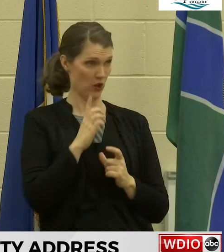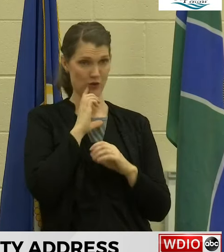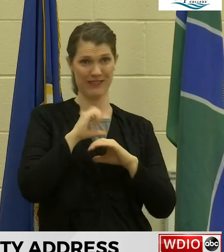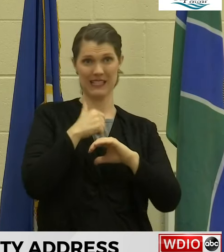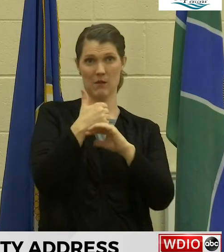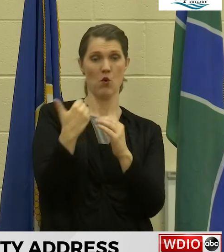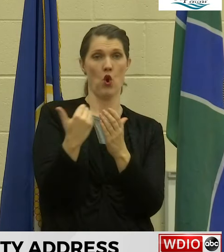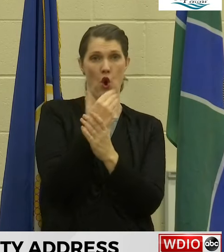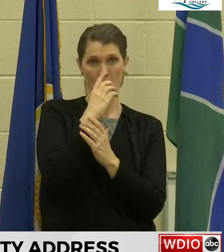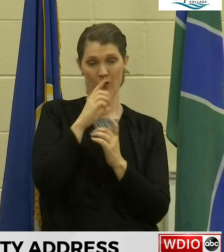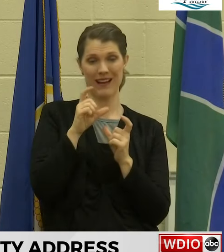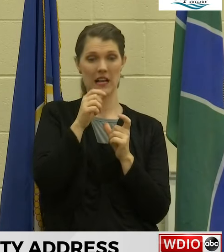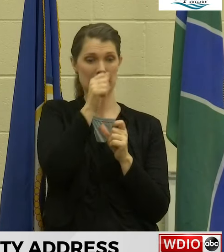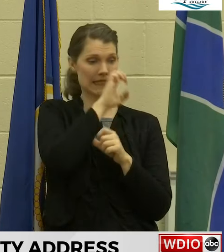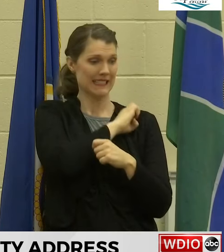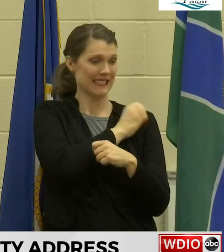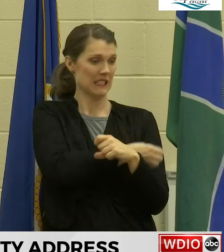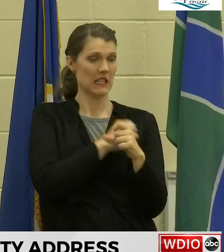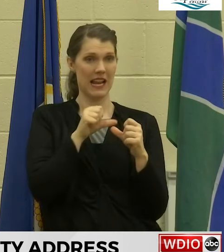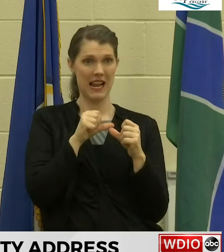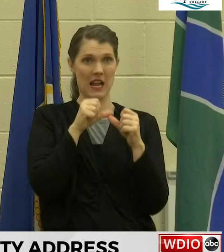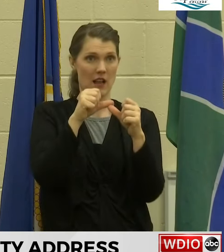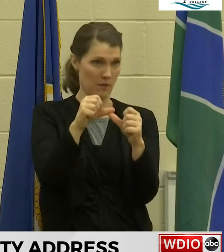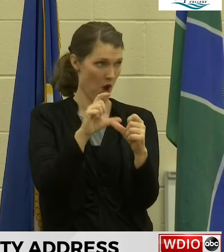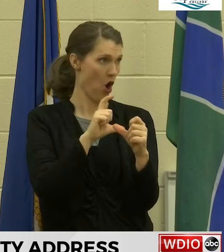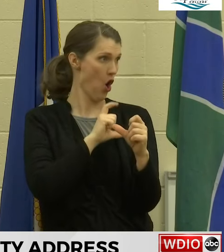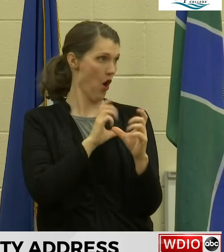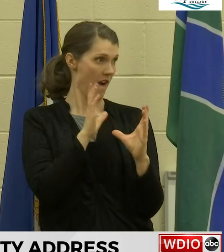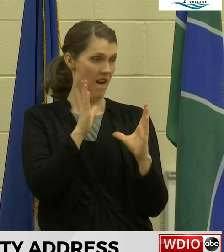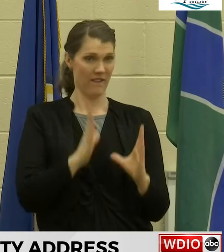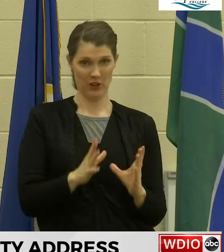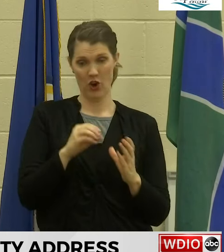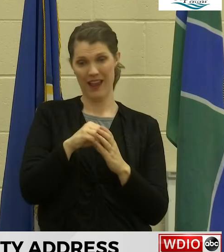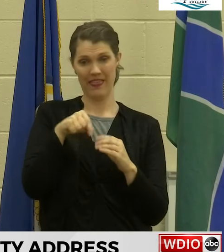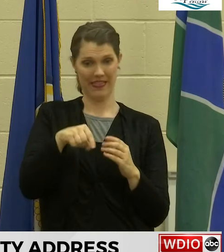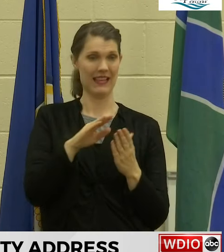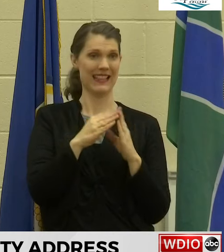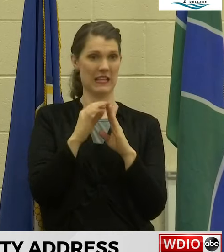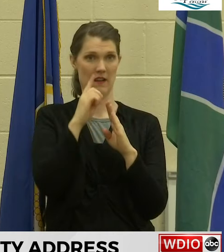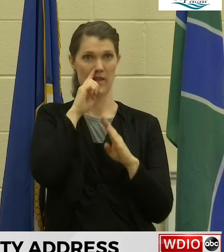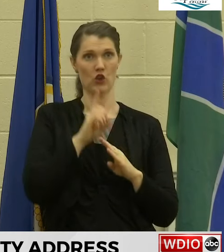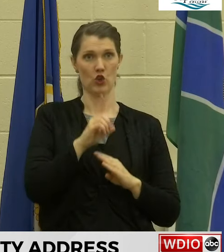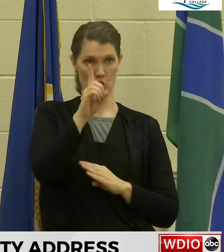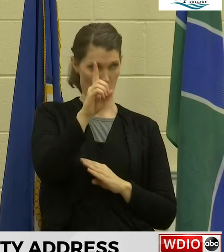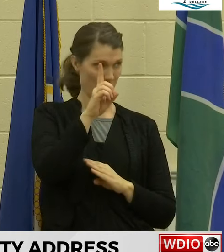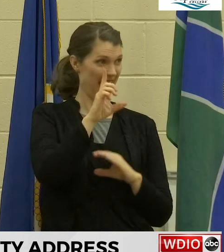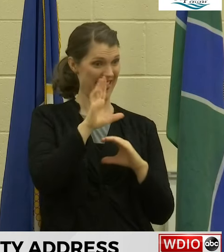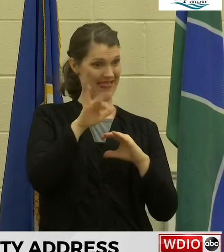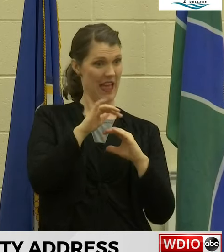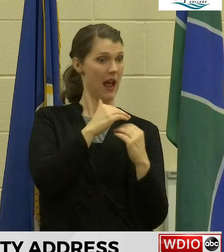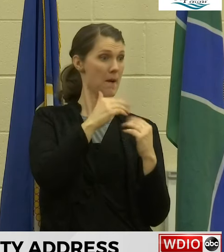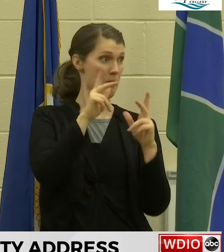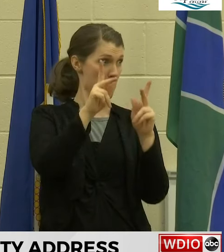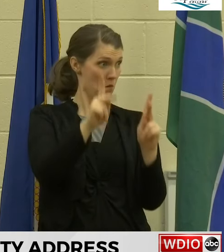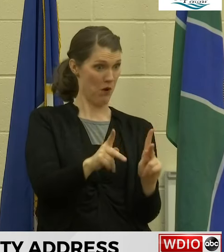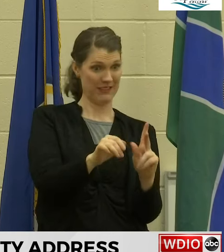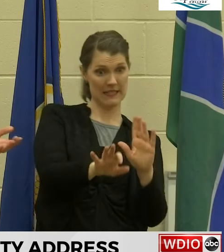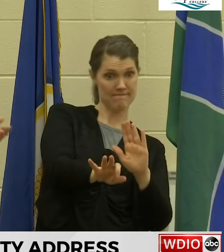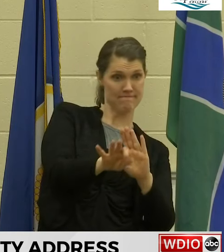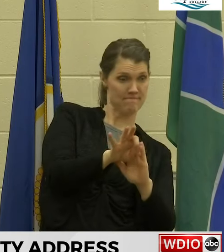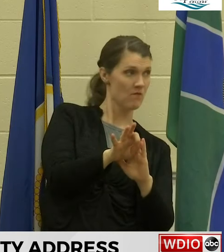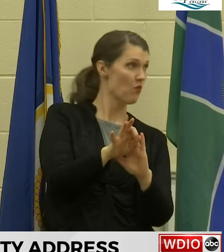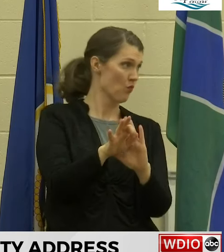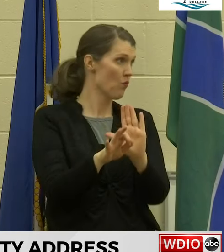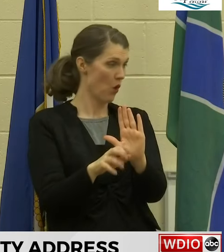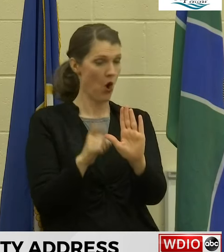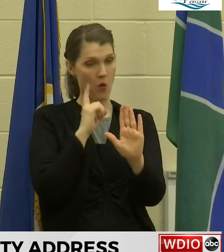a new sustainability officer position and office within the city of Duluth. This person will report directly